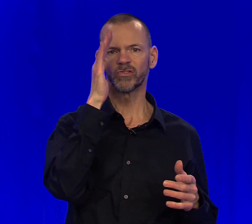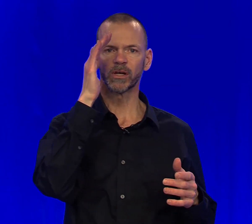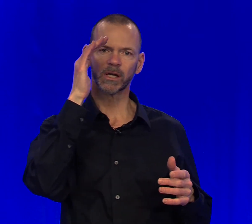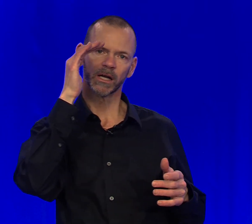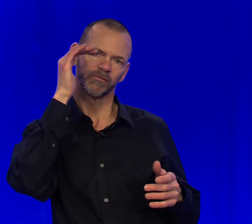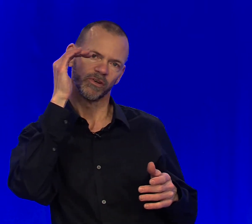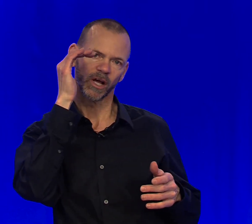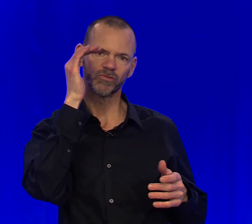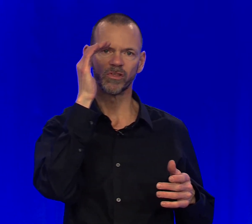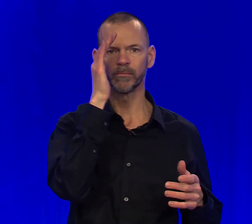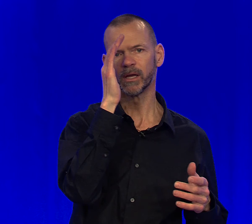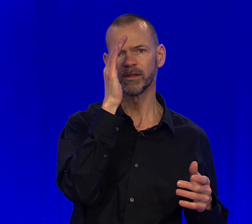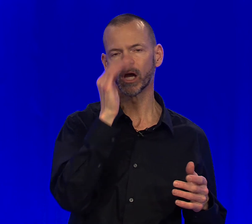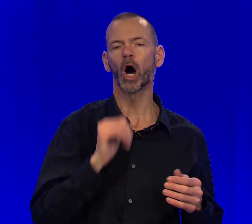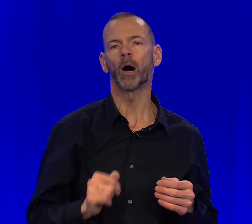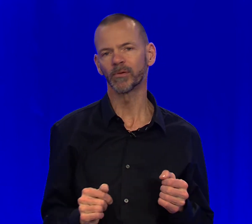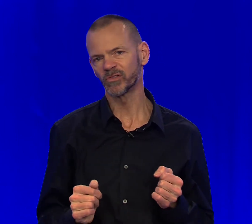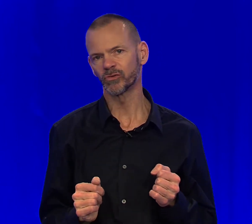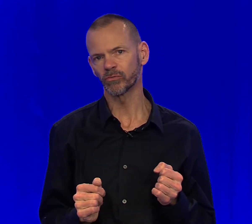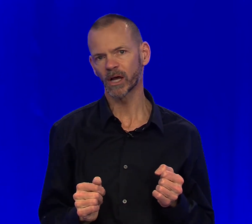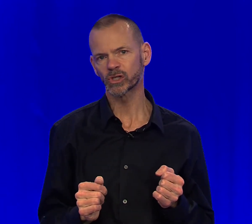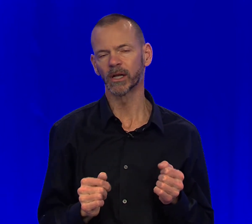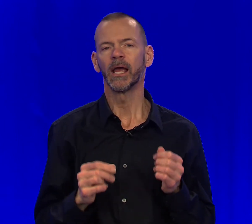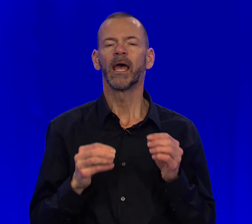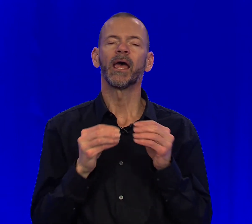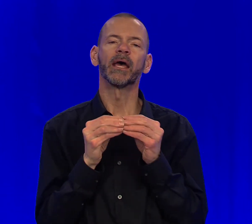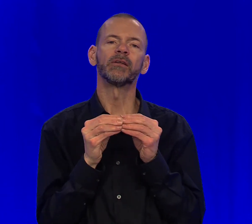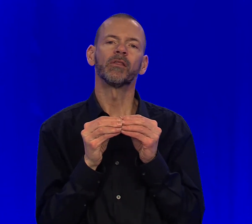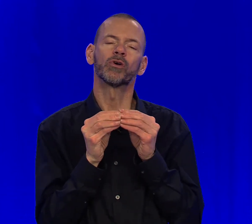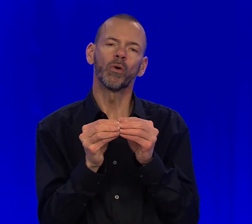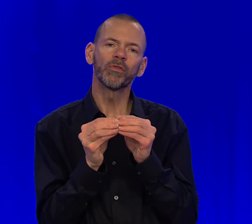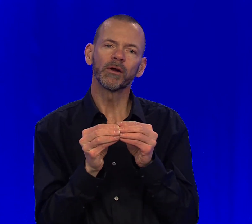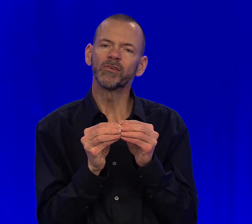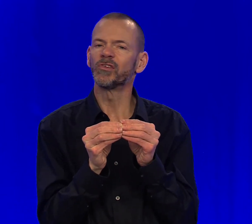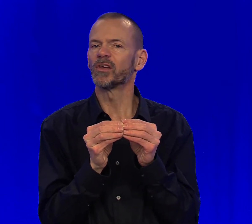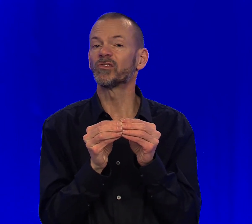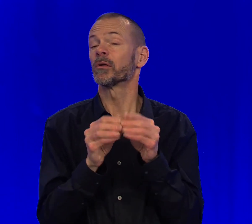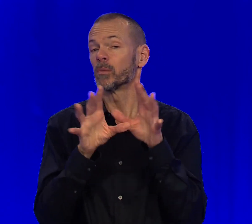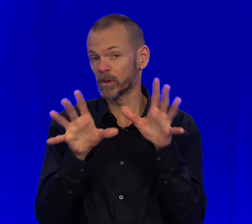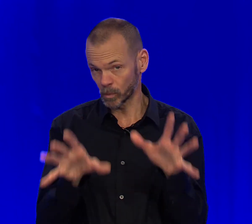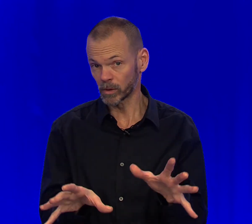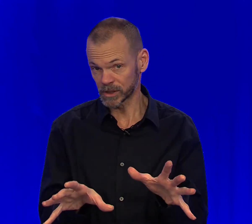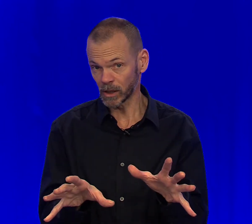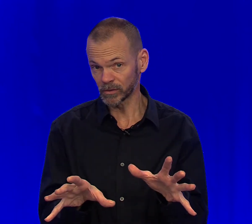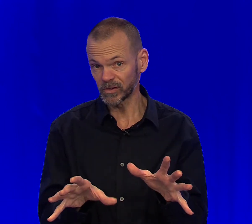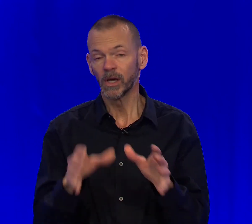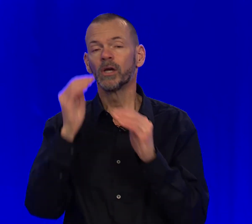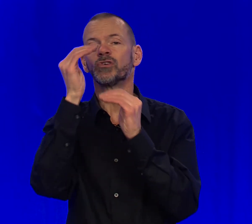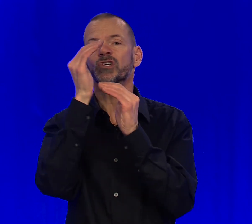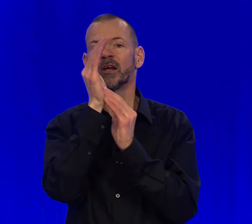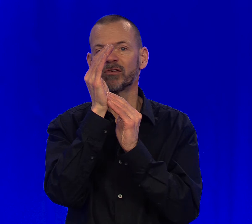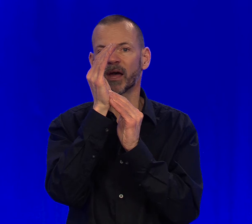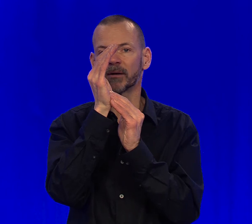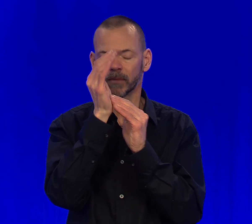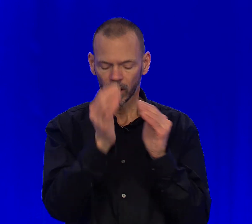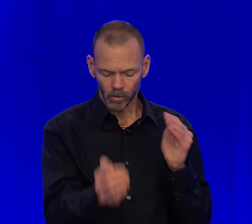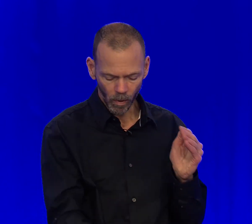going to kind of nudge them in the opposite direction. And the goal there isn't necessarily, when we're adults, to change that. The woman